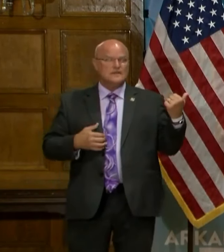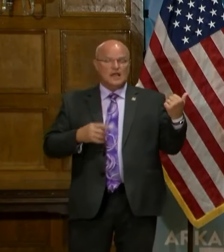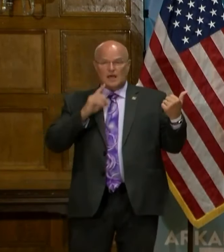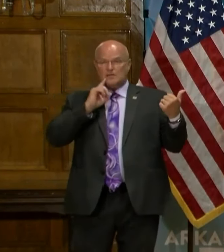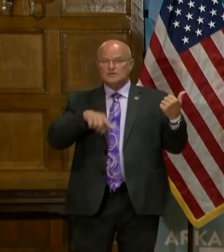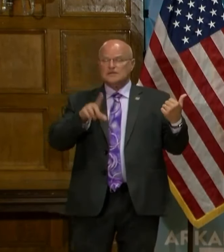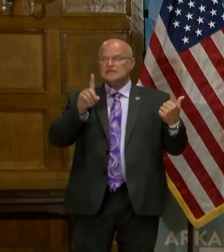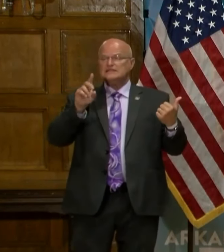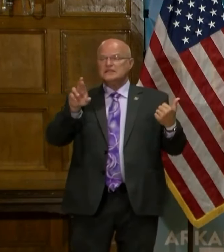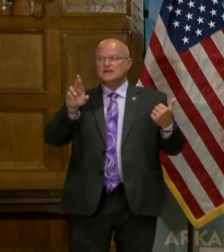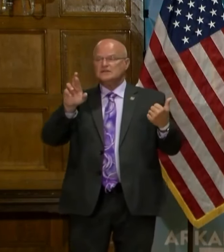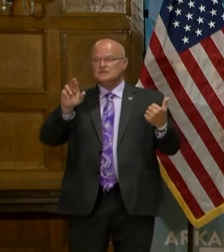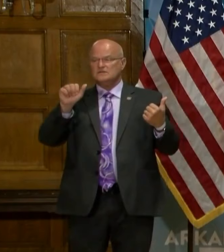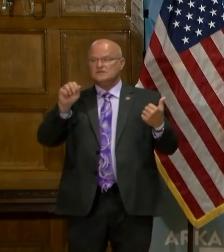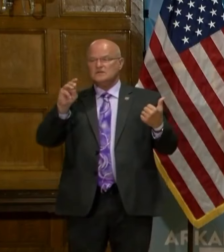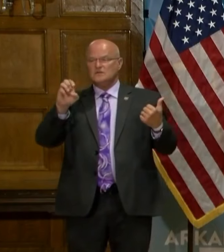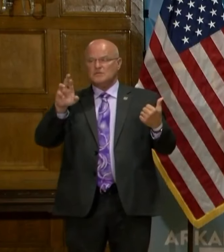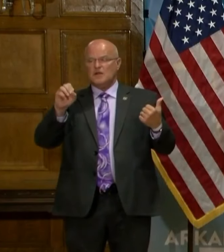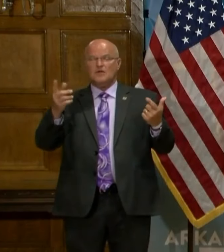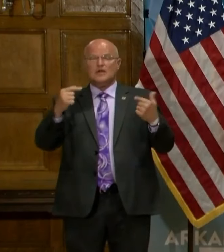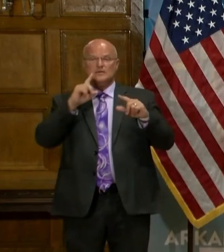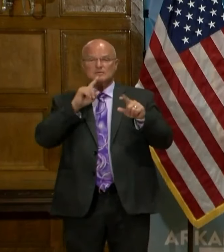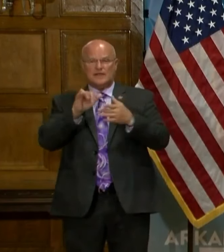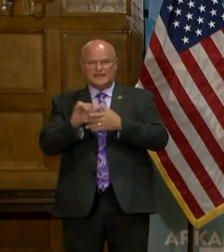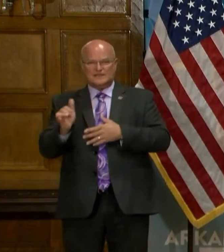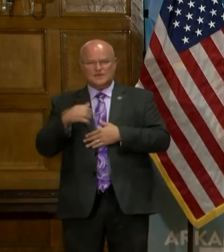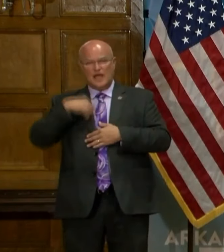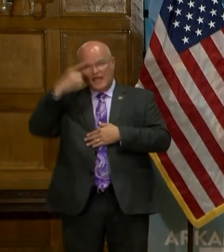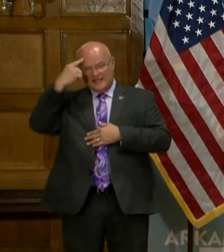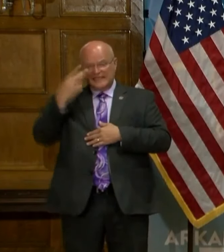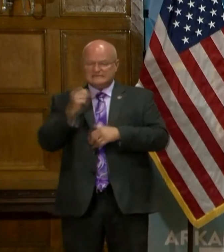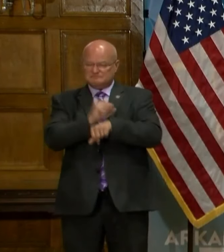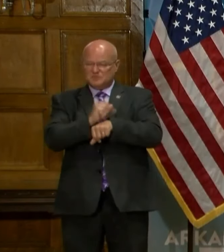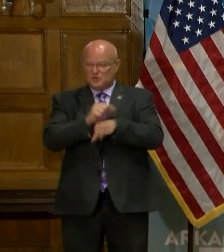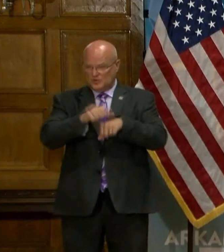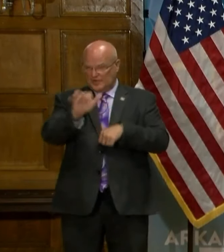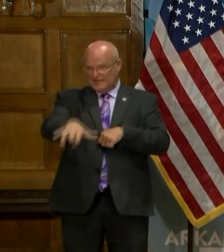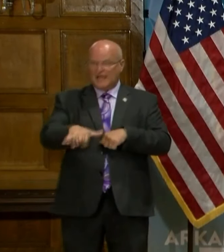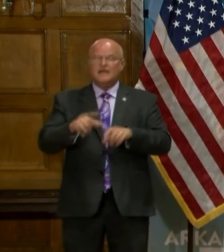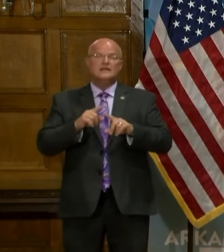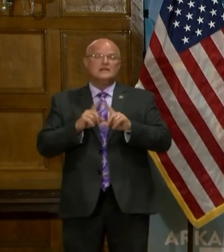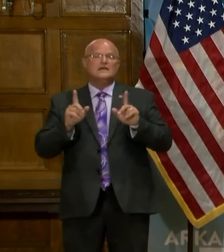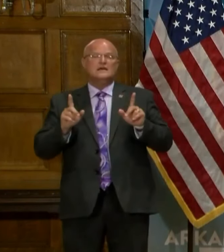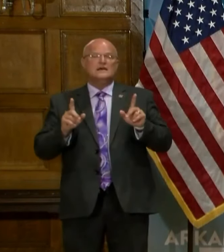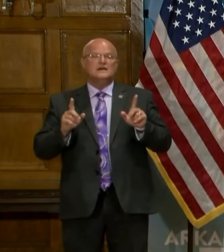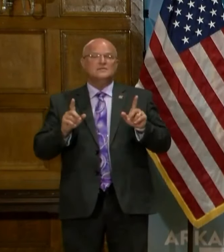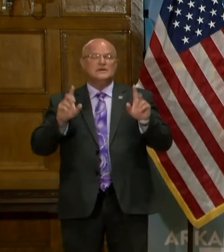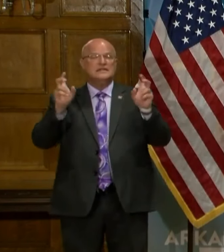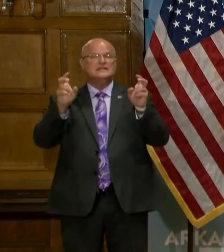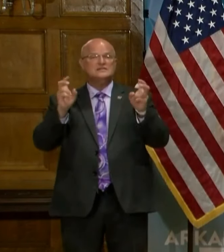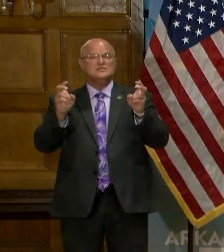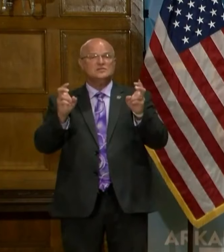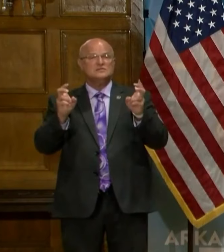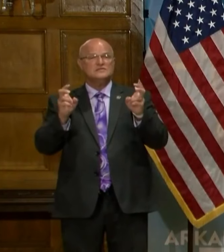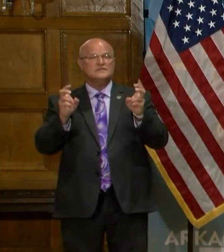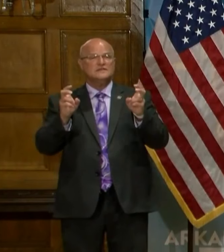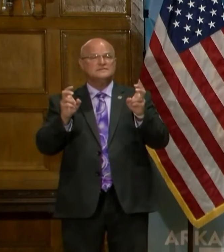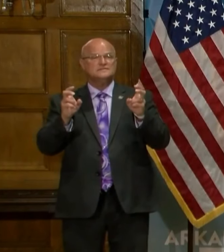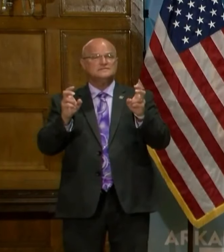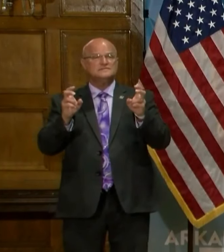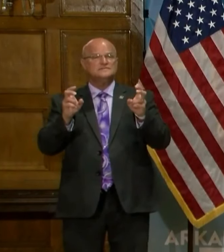and Dr. Romero, I'm going to invite you to come up and respond to that as well. I think he's done some work on it. But in terms of,